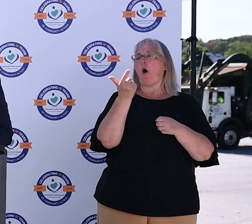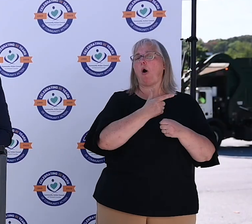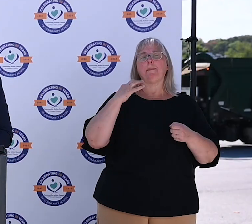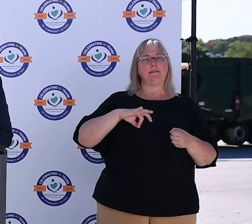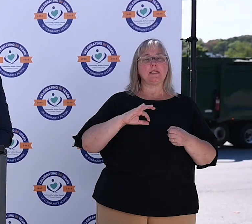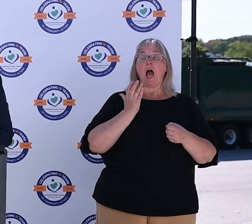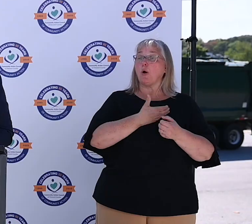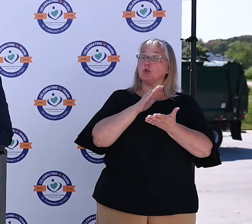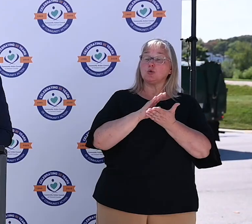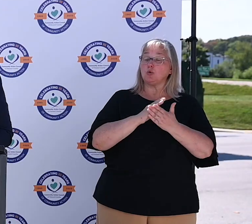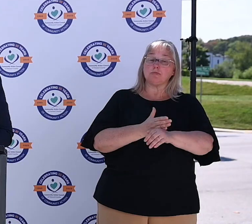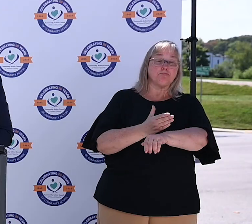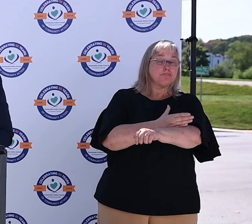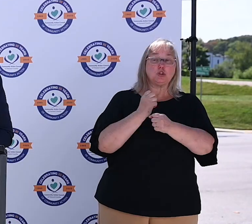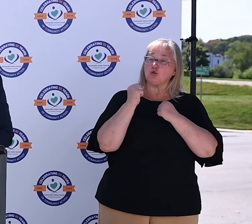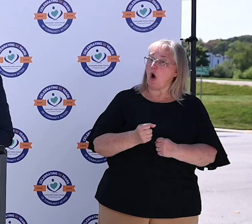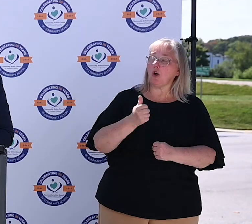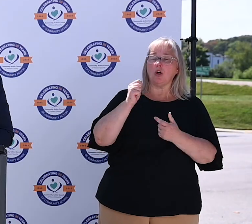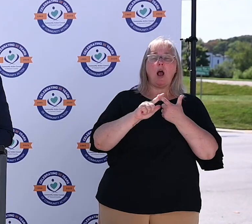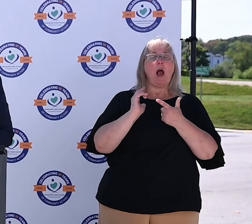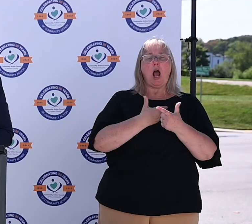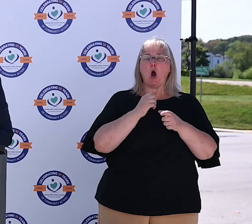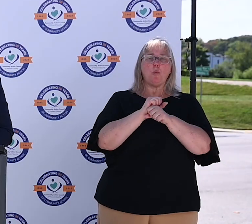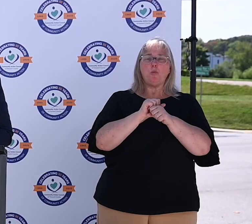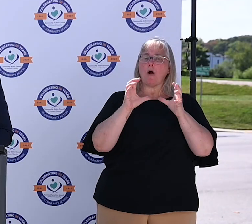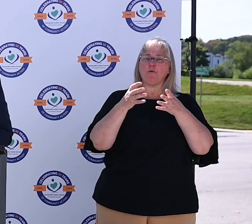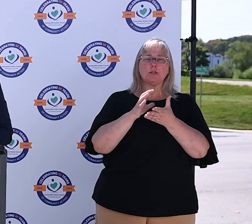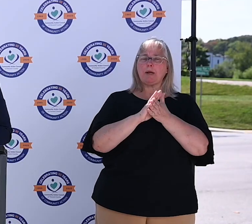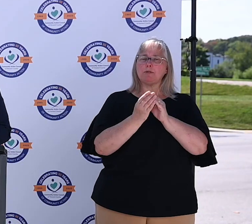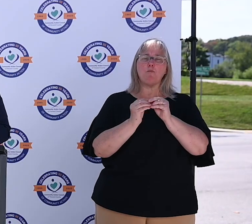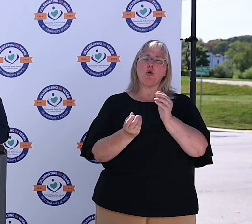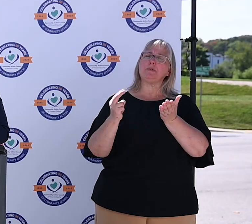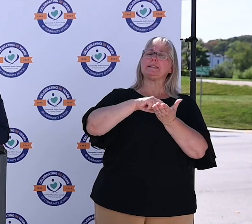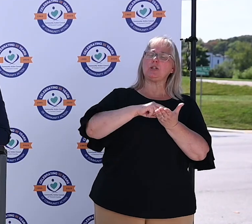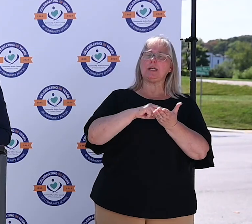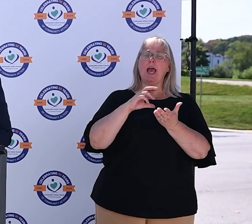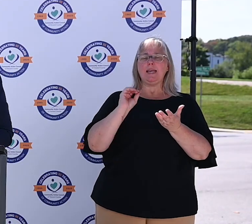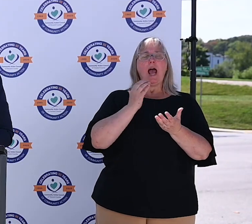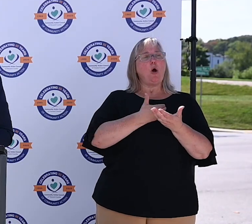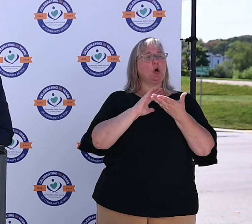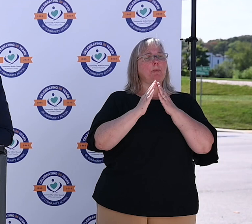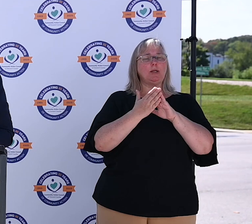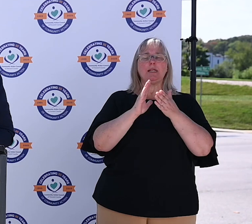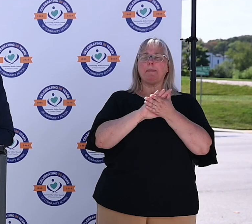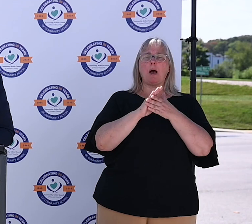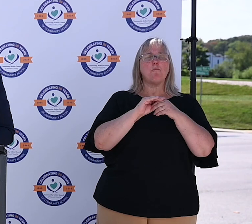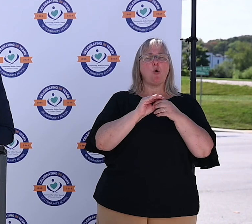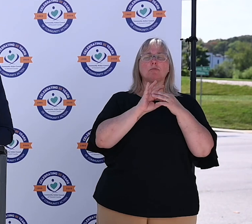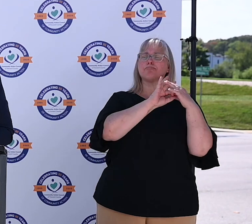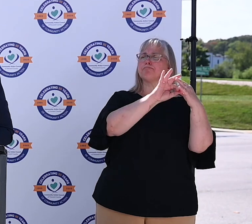get stronger, our workforce grows more resilient, and our communities become more